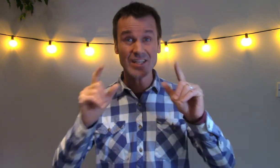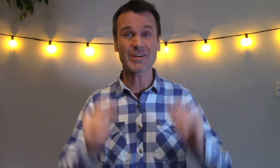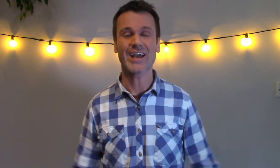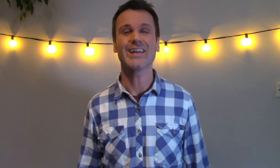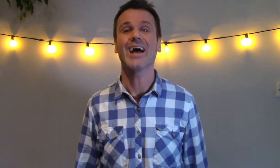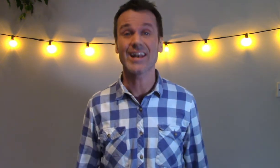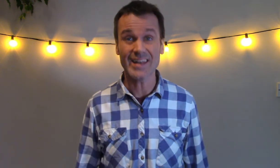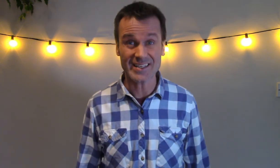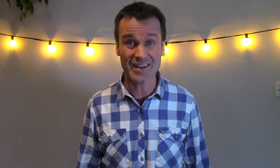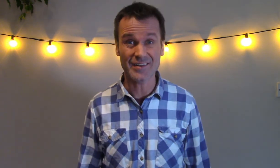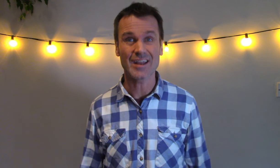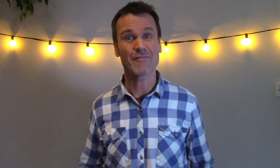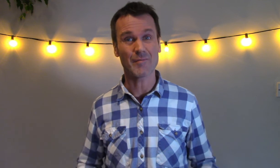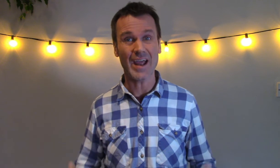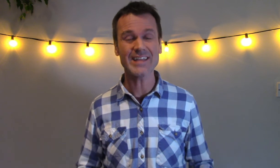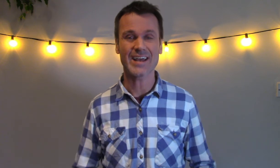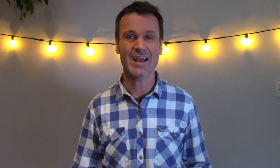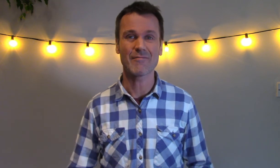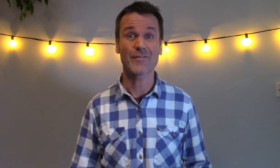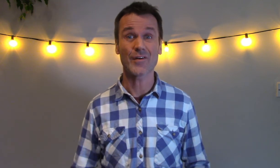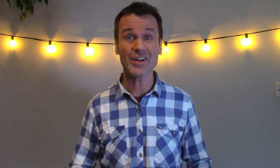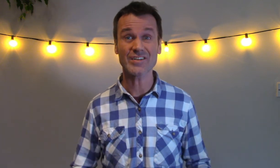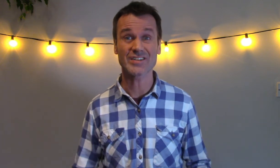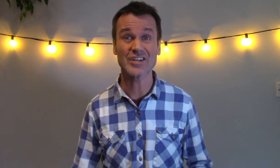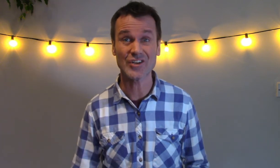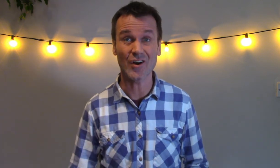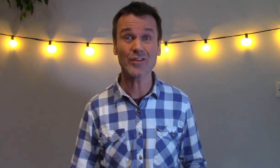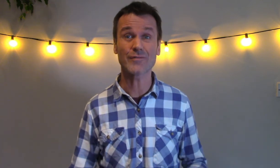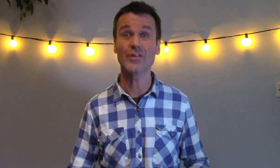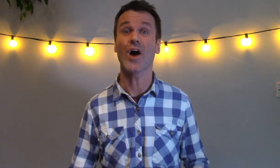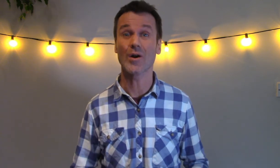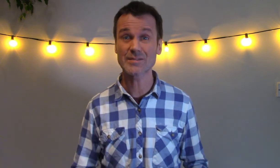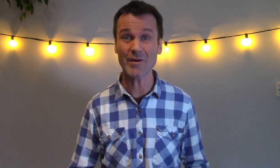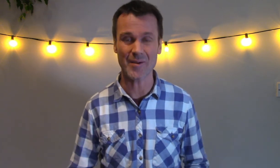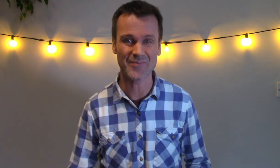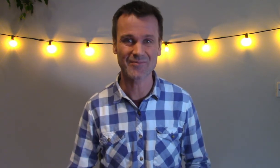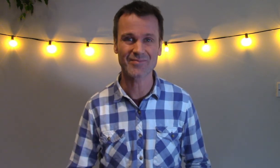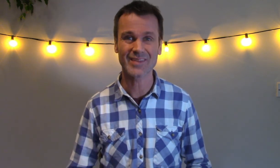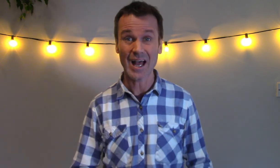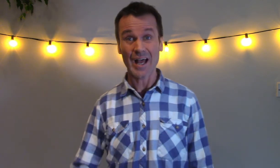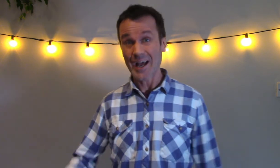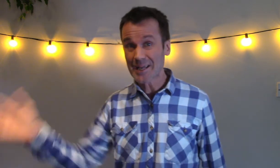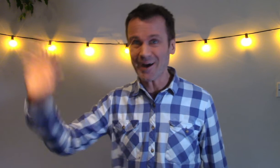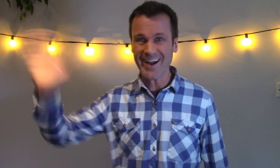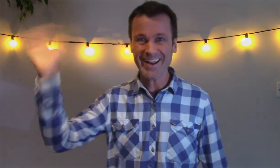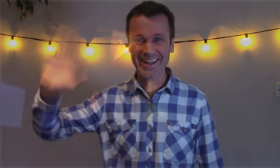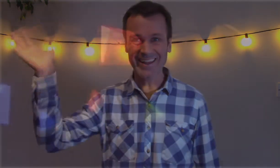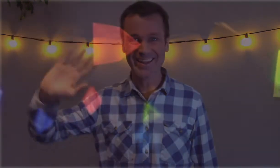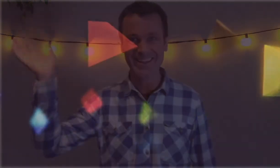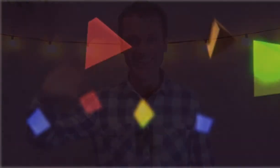again next Sunday from 8 a.m. for another session on the fruit of the Holy Spirit. Goodbye!